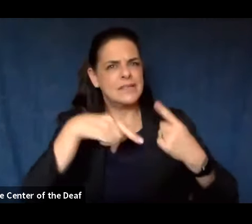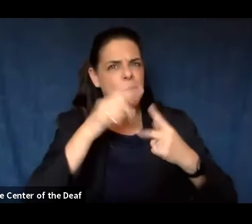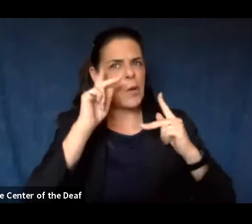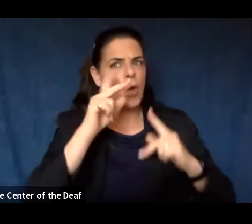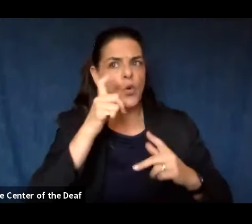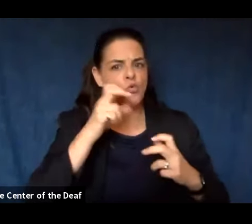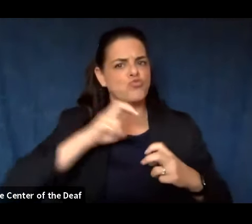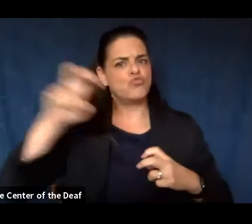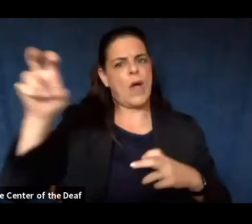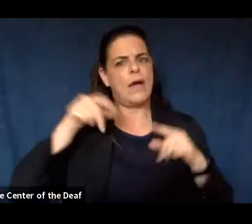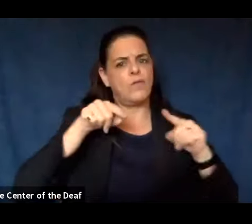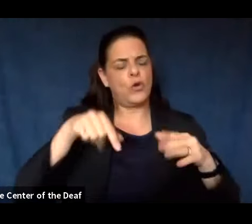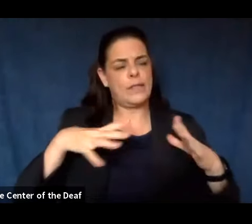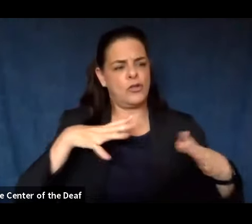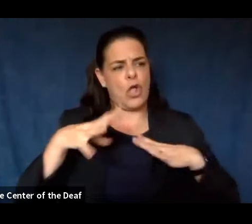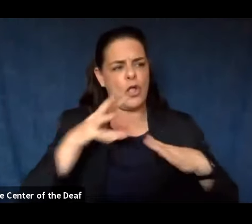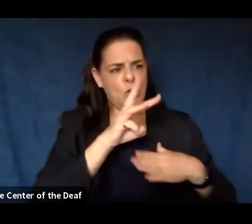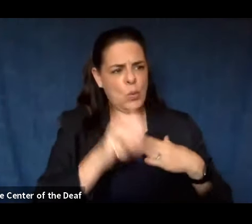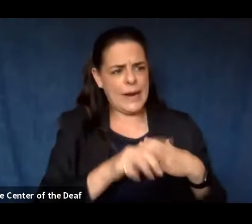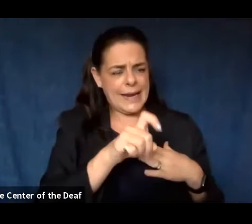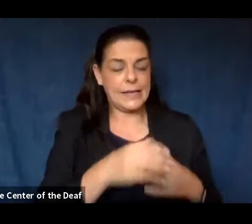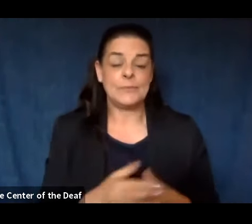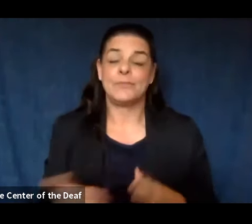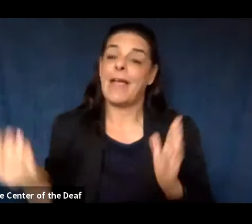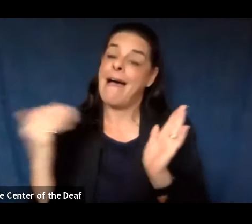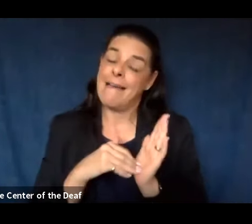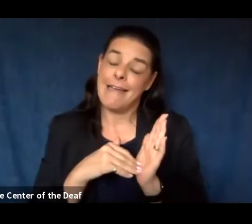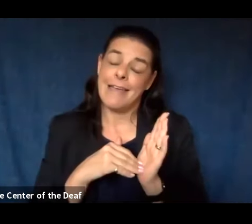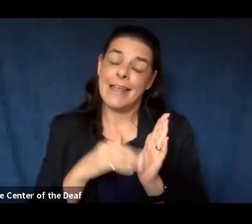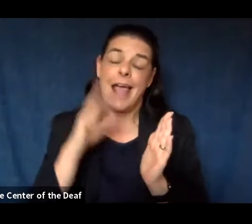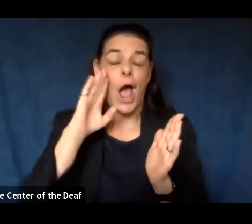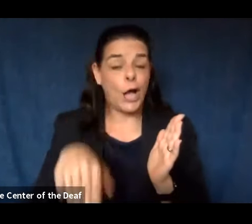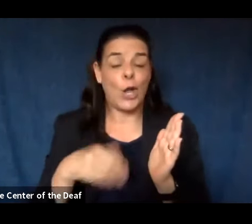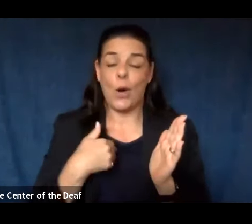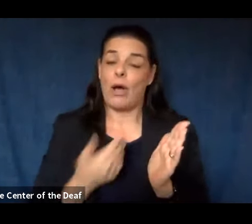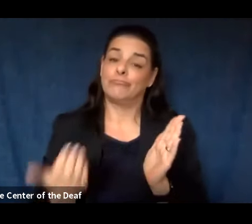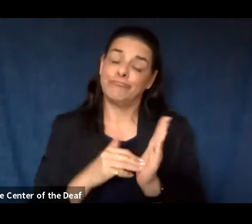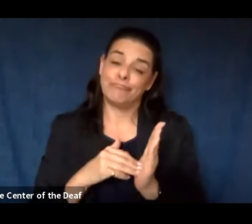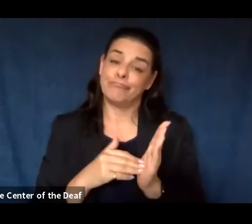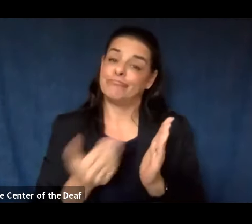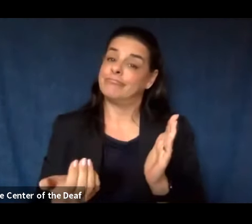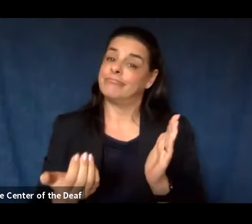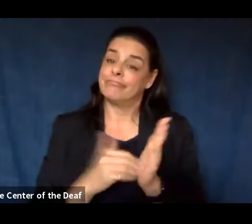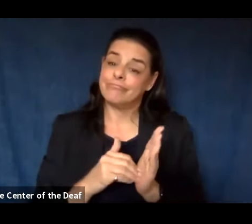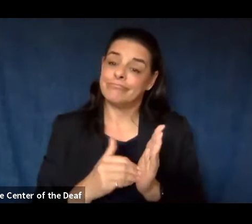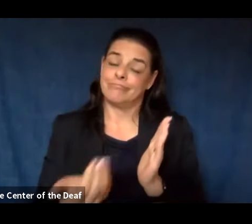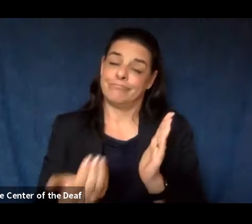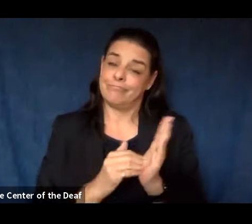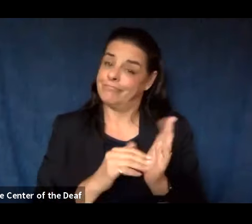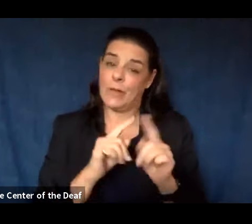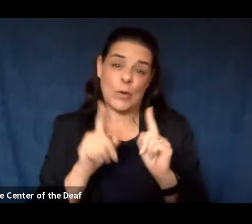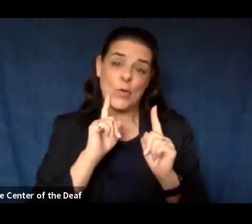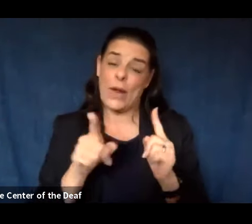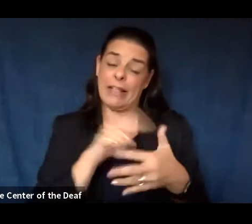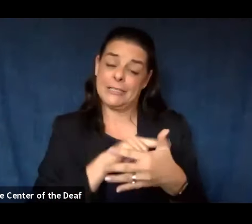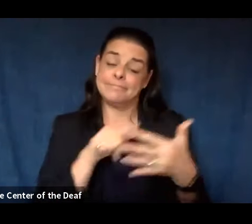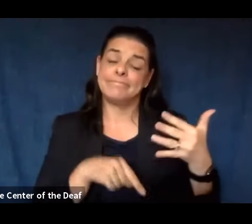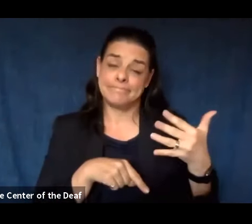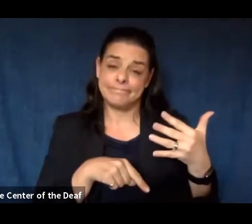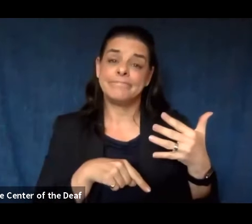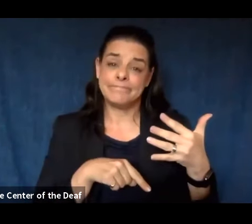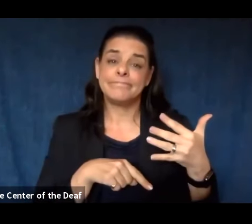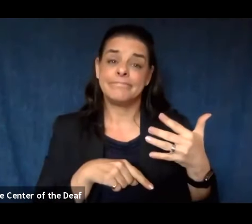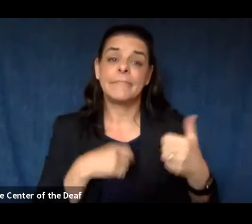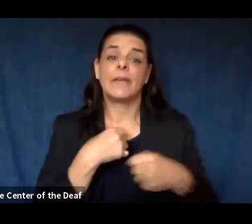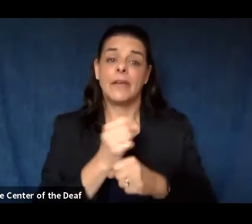weekend? Again, I know I am repeating myself here, but it goes back to those 5 core actions and really